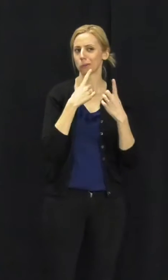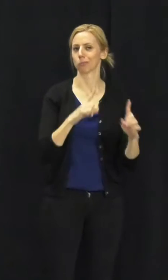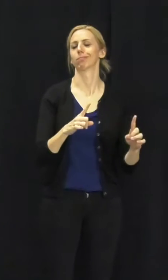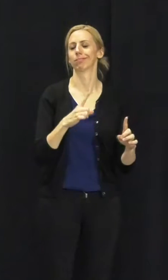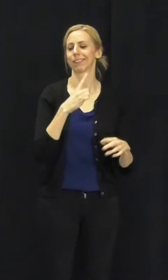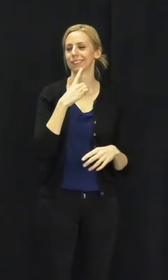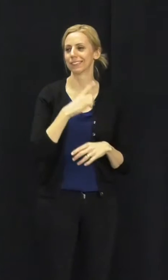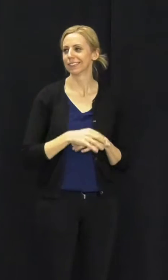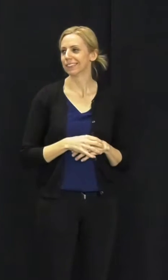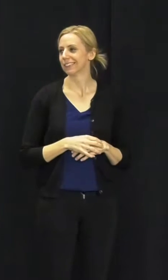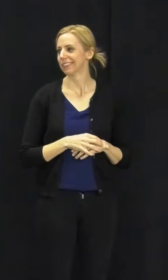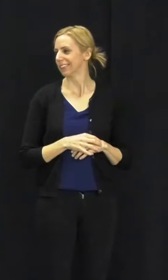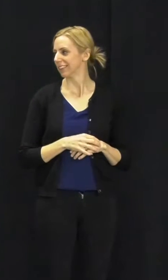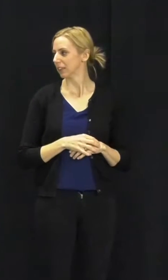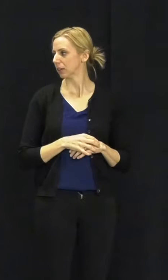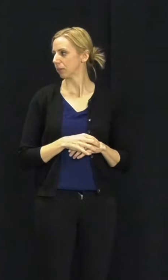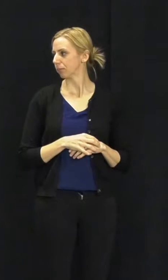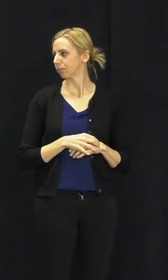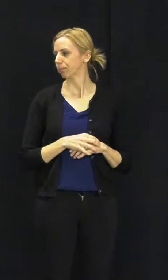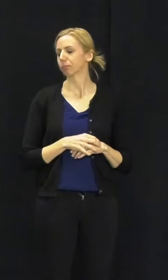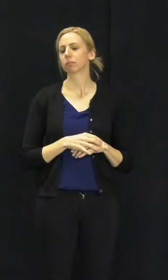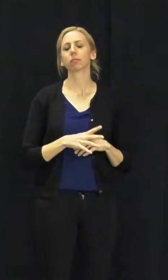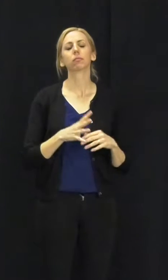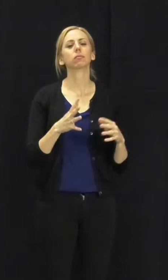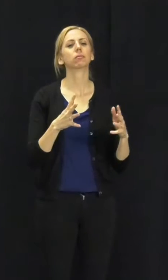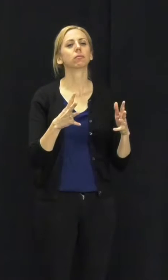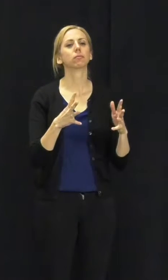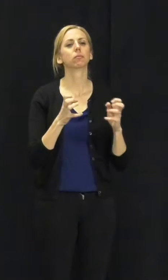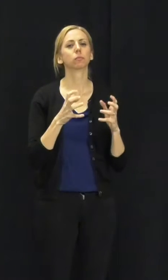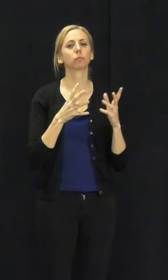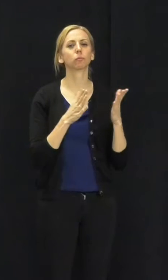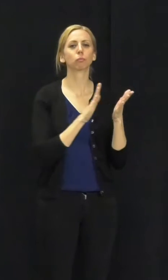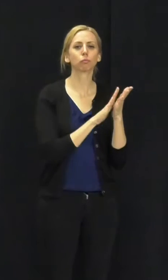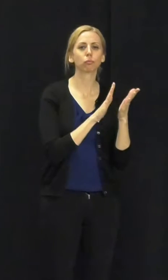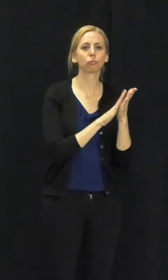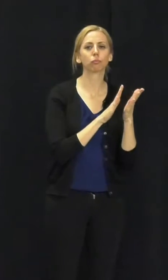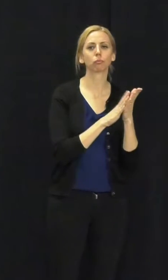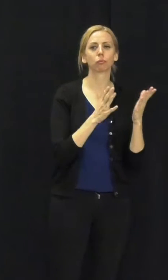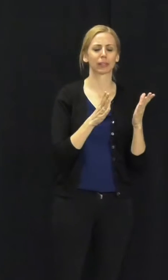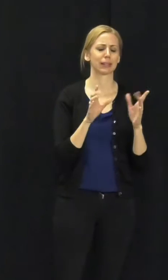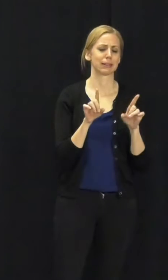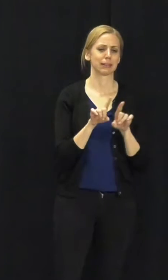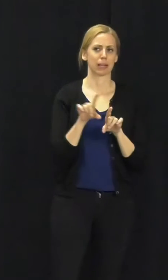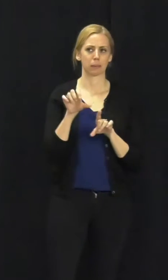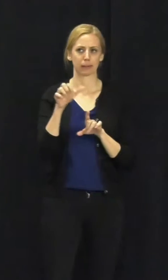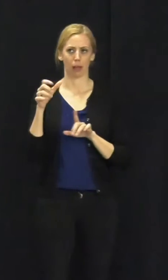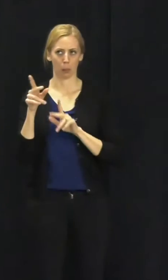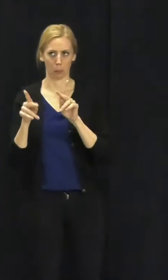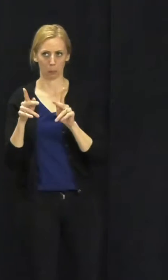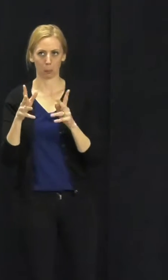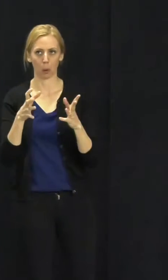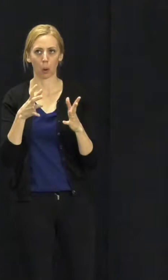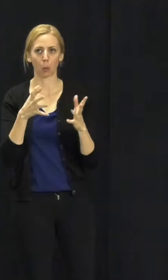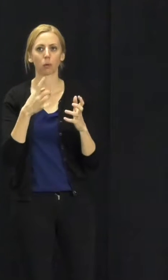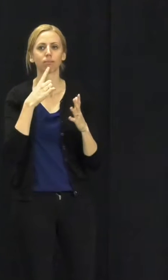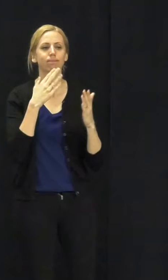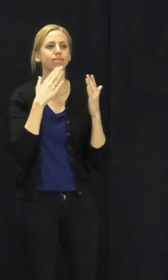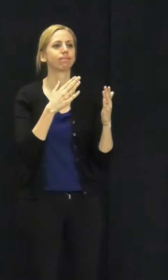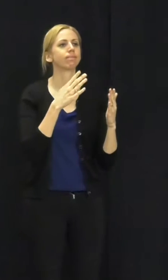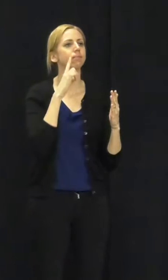cultural organizations will be less willing to present disability arts, because then the expense of